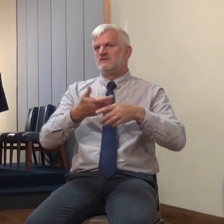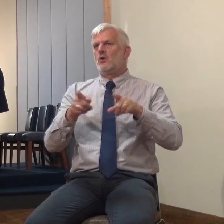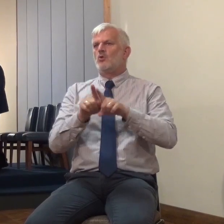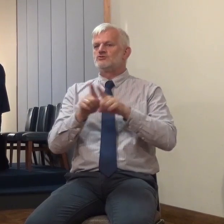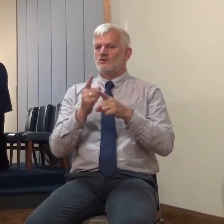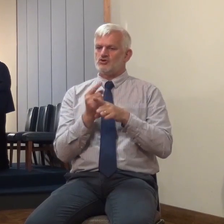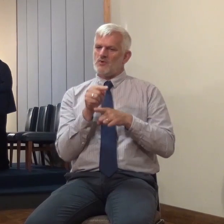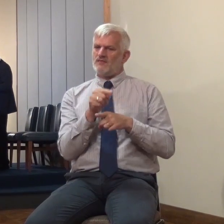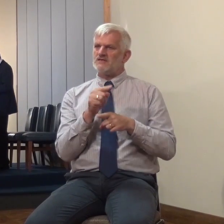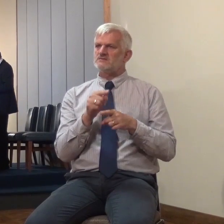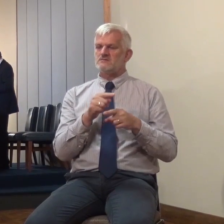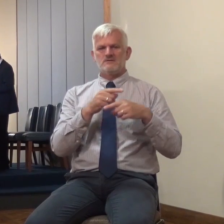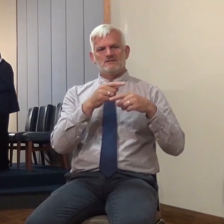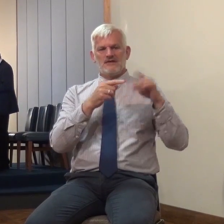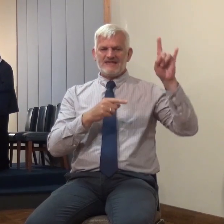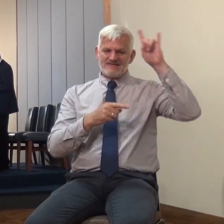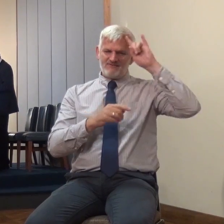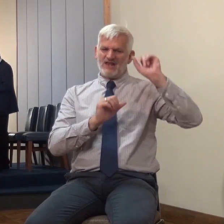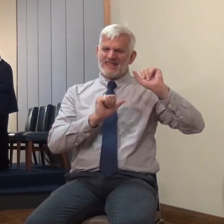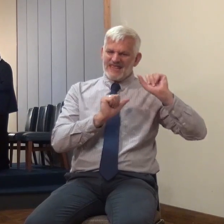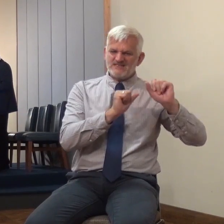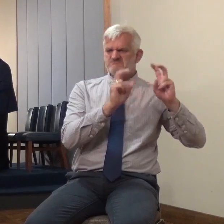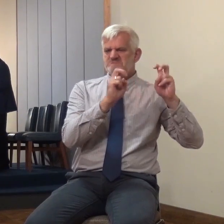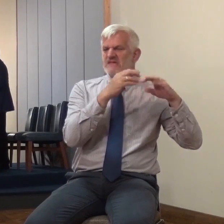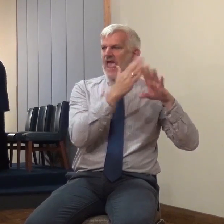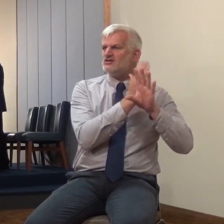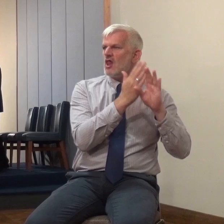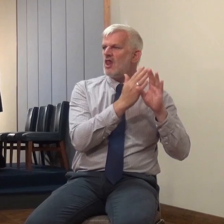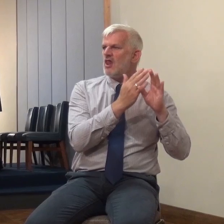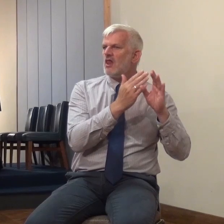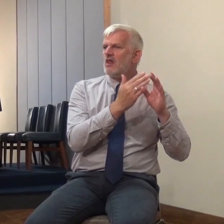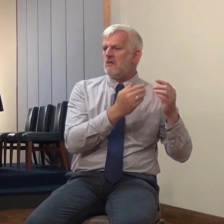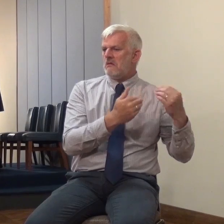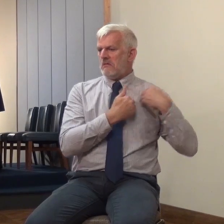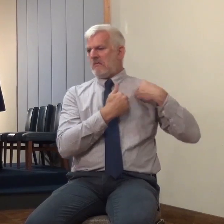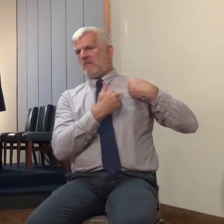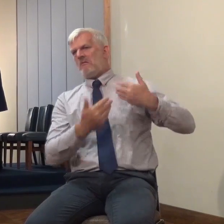Satan. You see that also there in verse 7. 2 descriptions then,